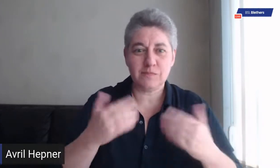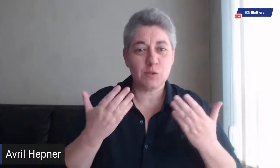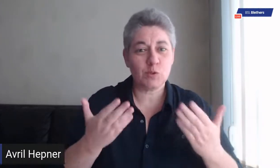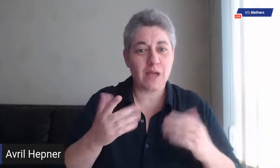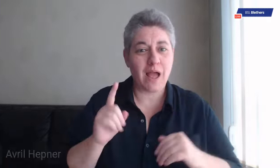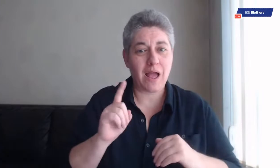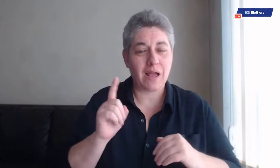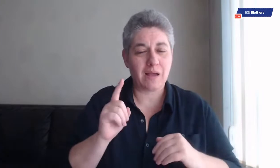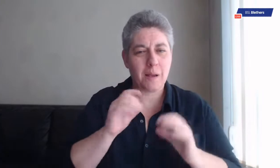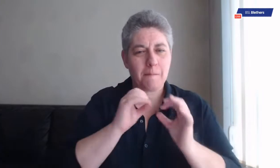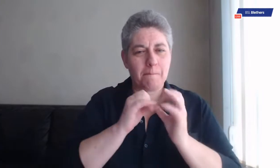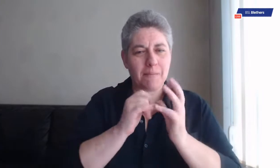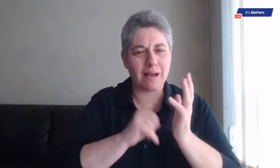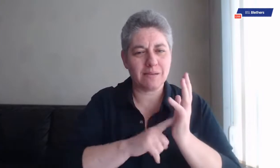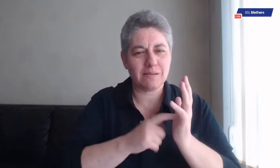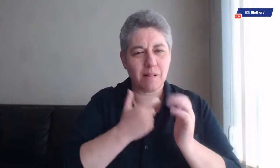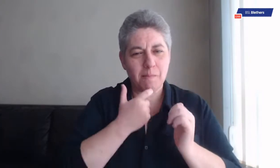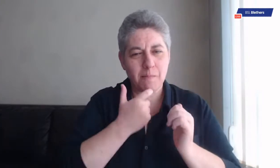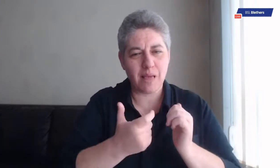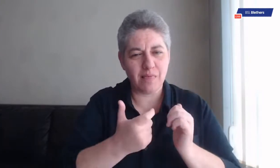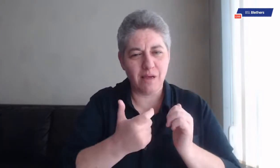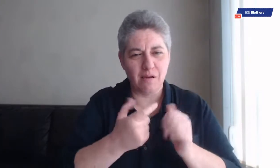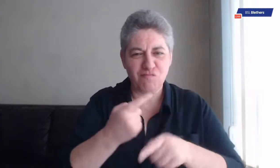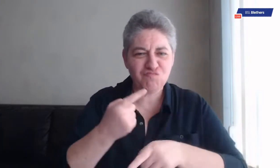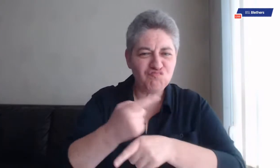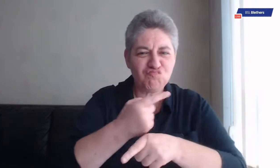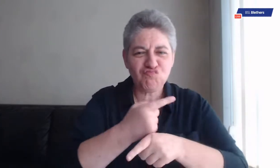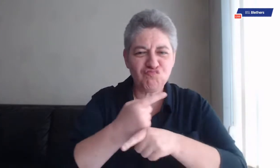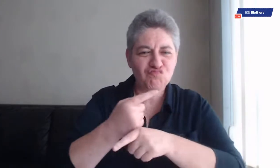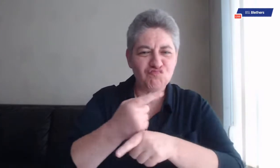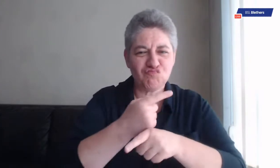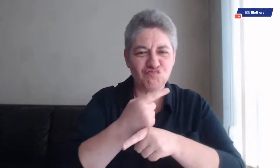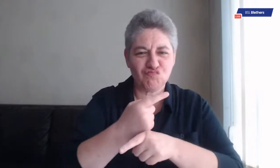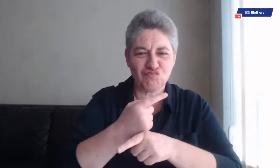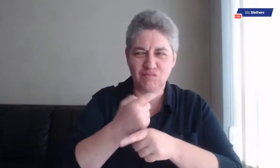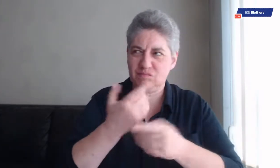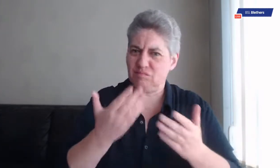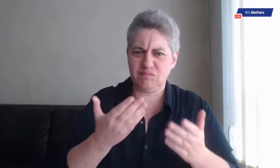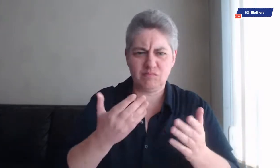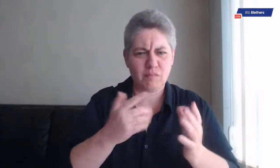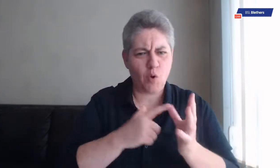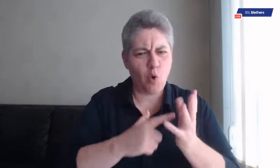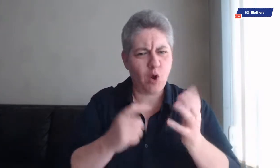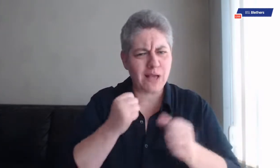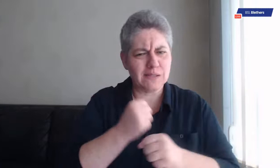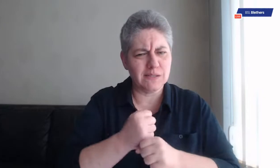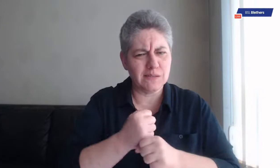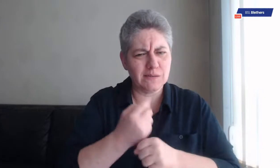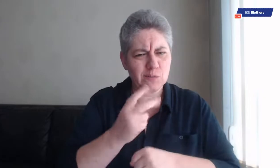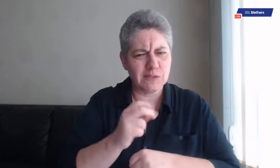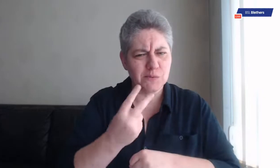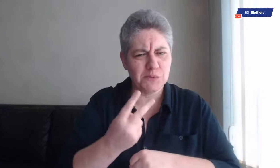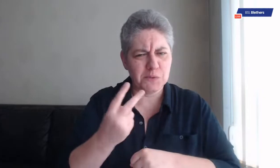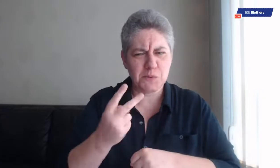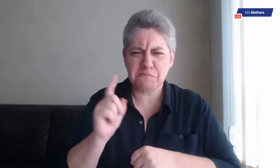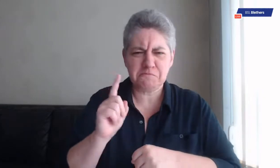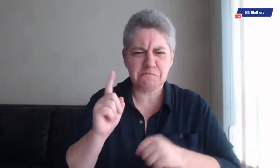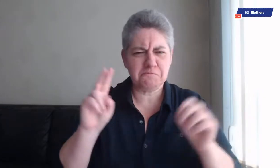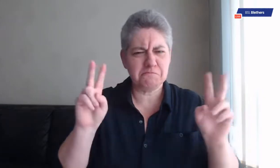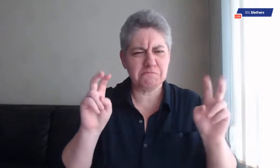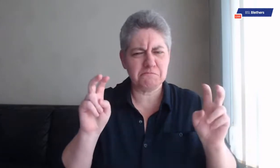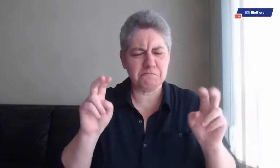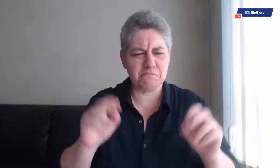and I'm from the BDA in Scotland. And today we're here again for our usual